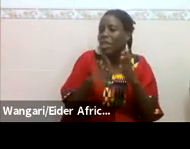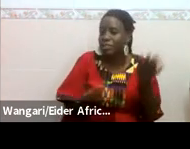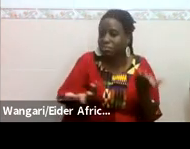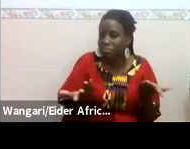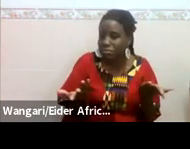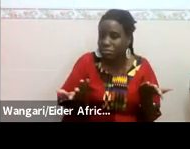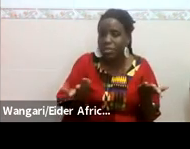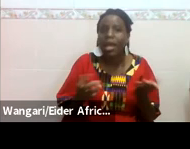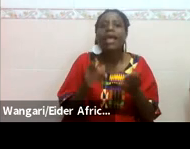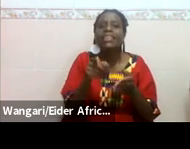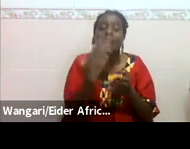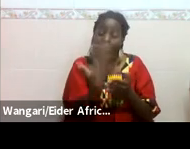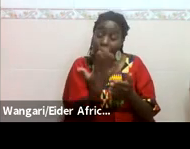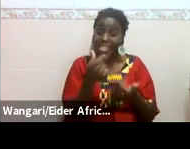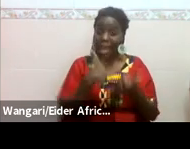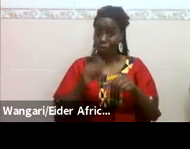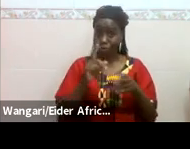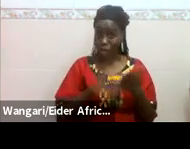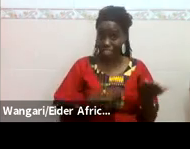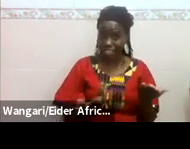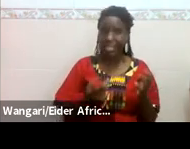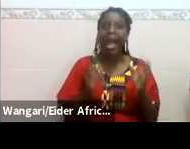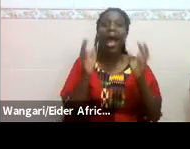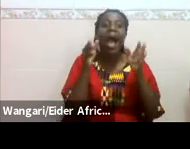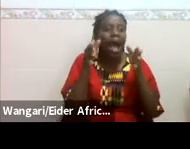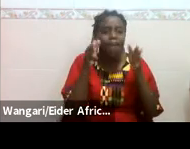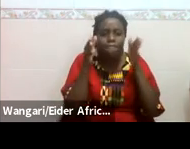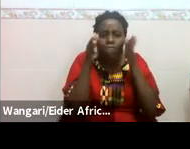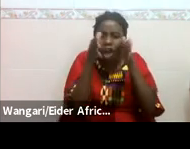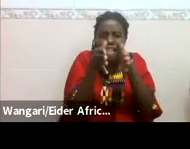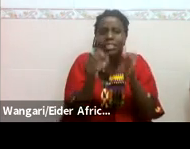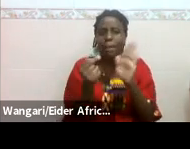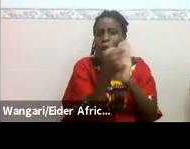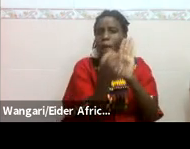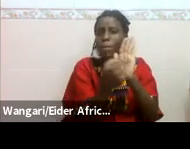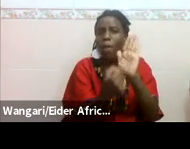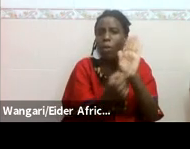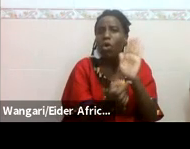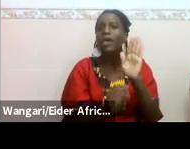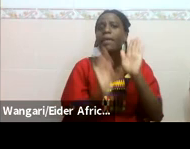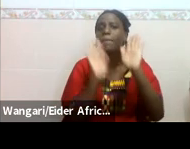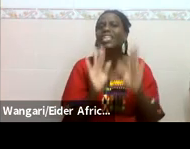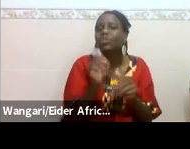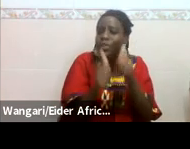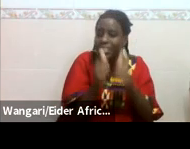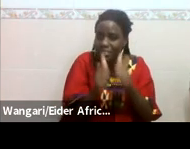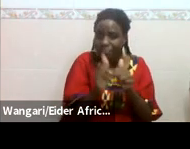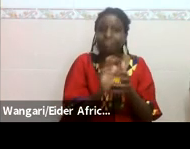is about, and also highlights some of the main points and important points for the field.